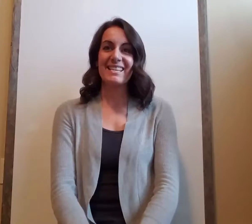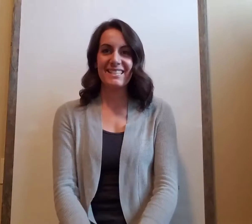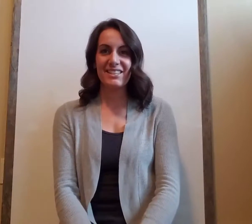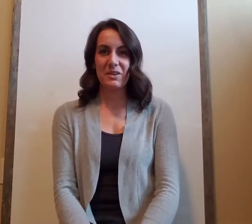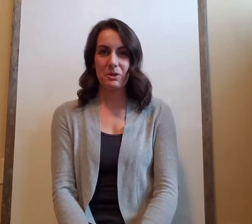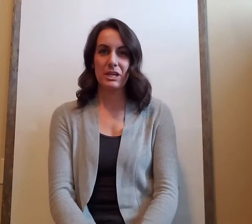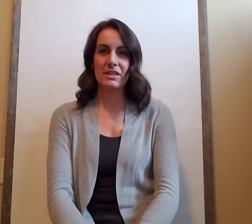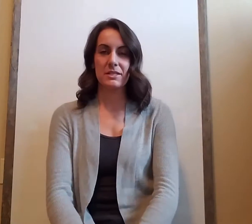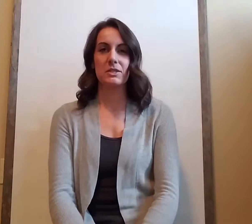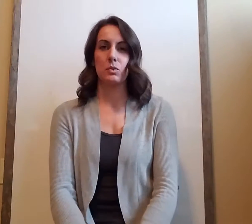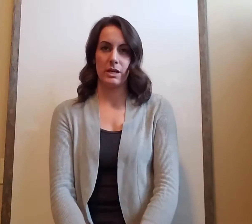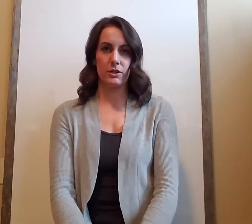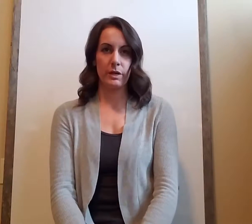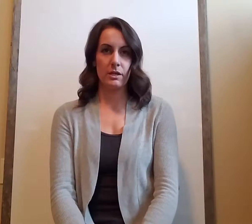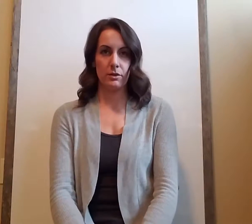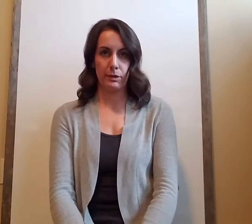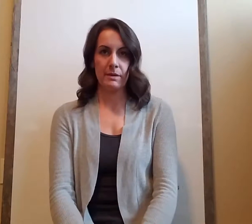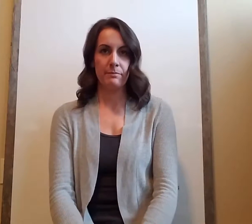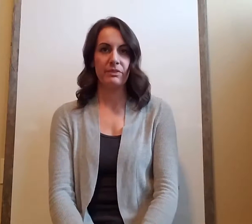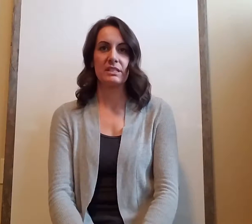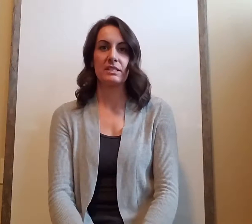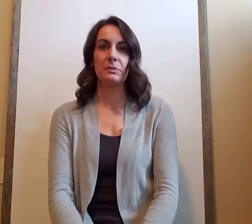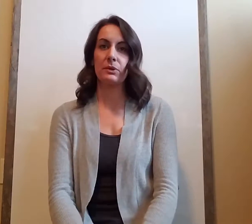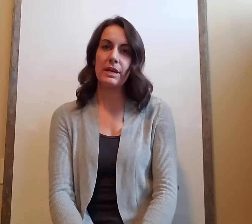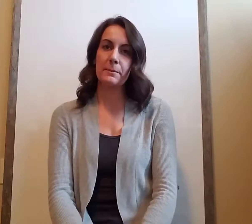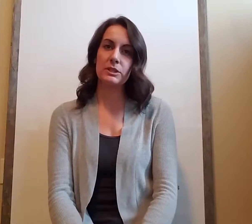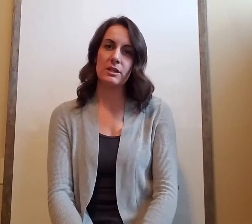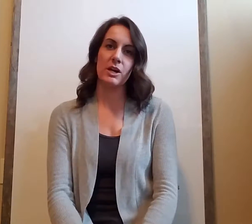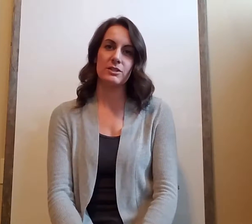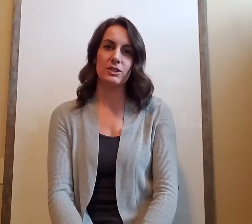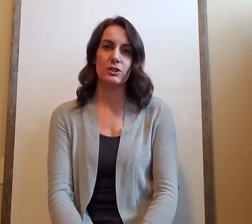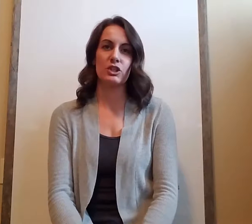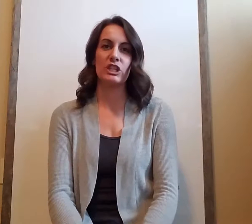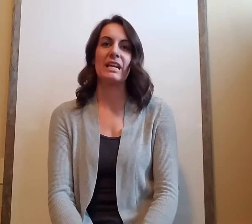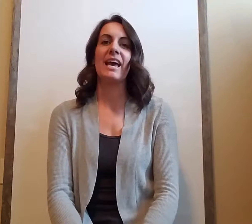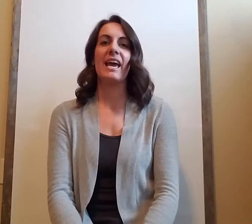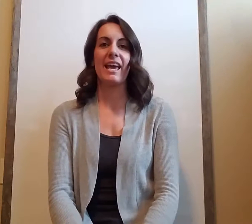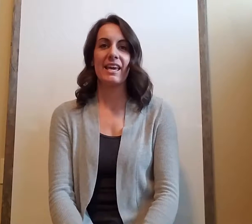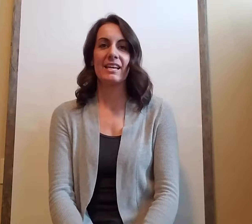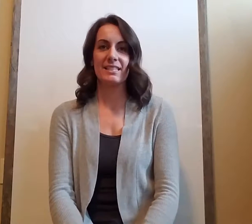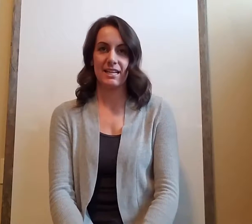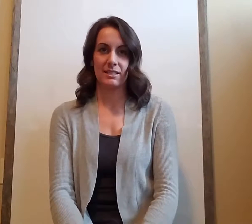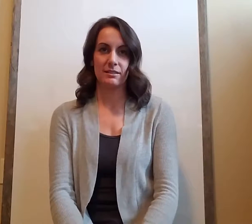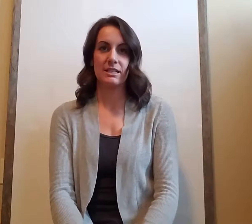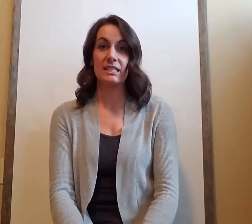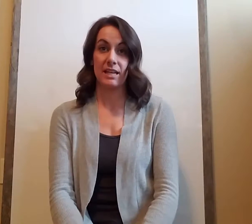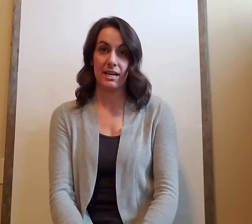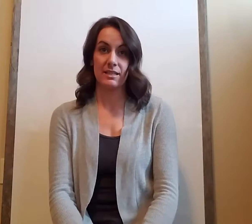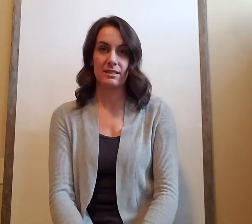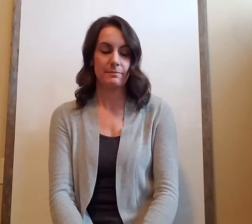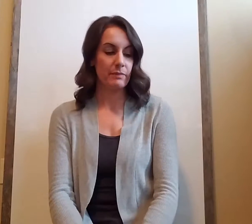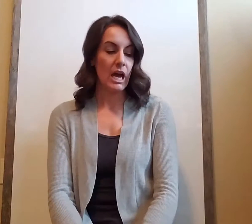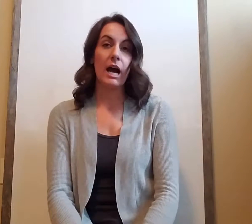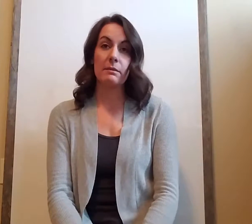Hi CC community, this is week 23. This is the preamble to the Constitution, ASL signs. I am going